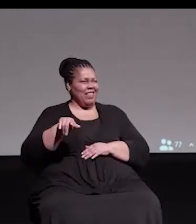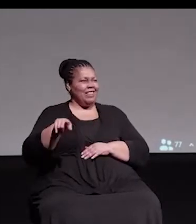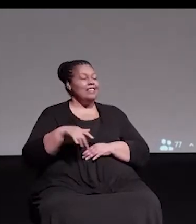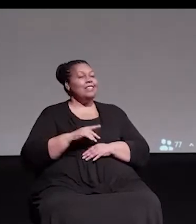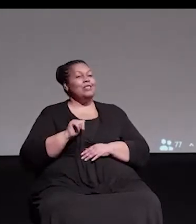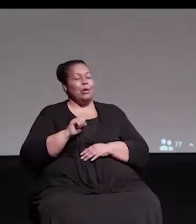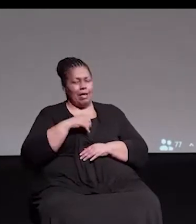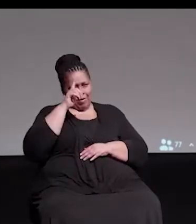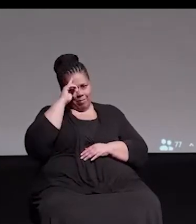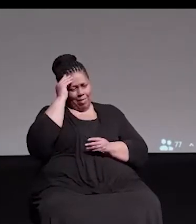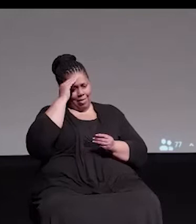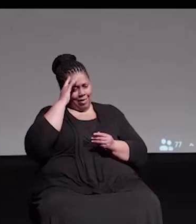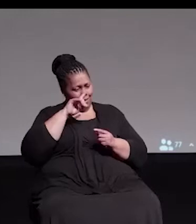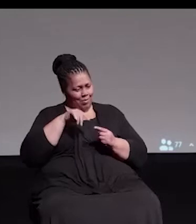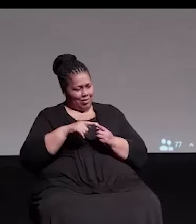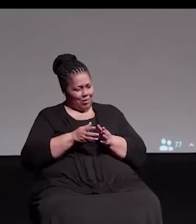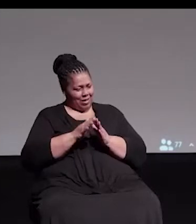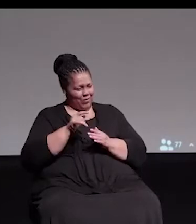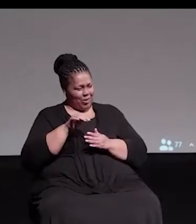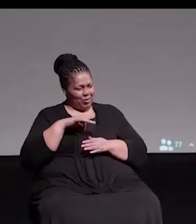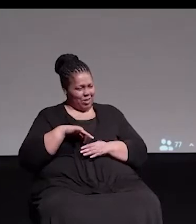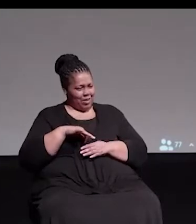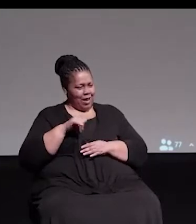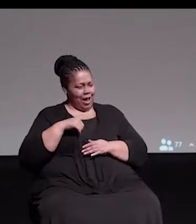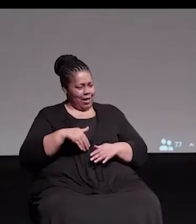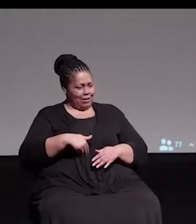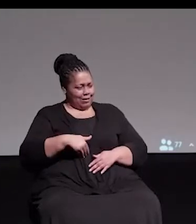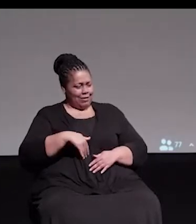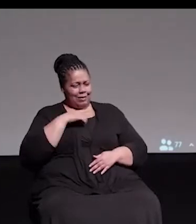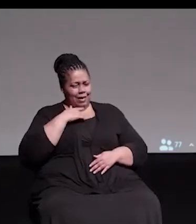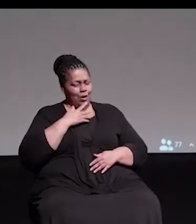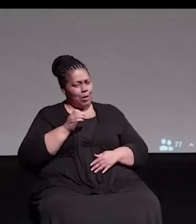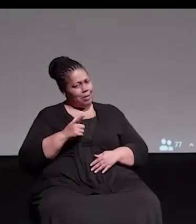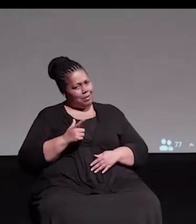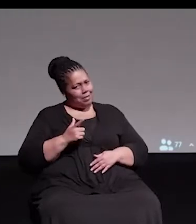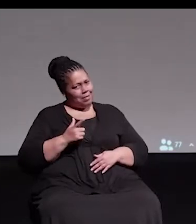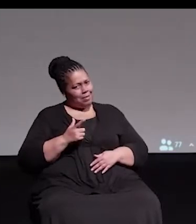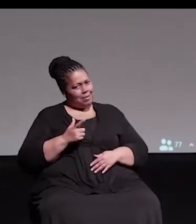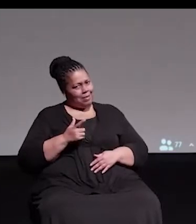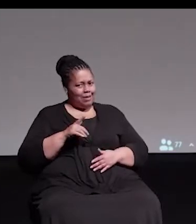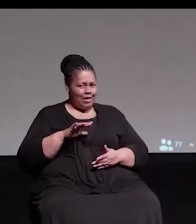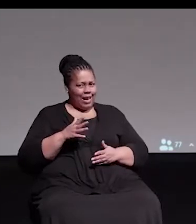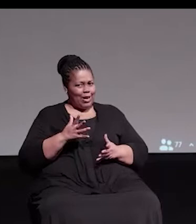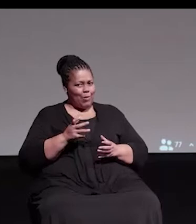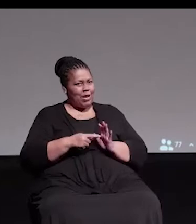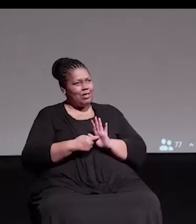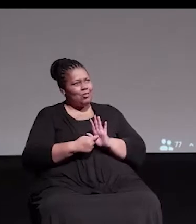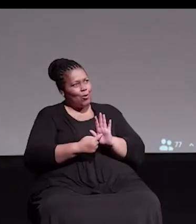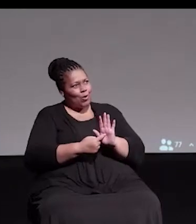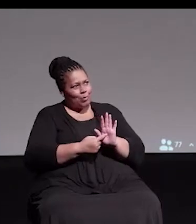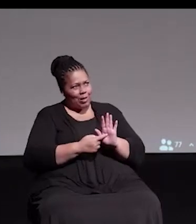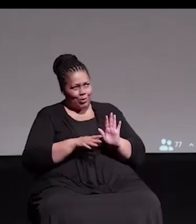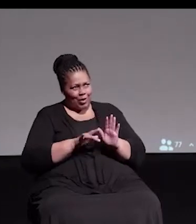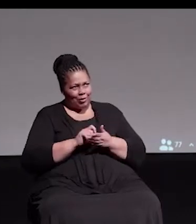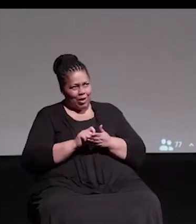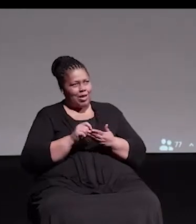for the credit? Because my inclination has always been like, well, you kind of want to show them that you've done the writing